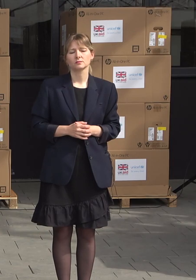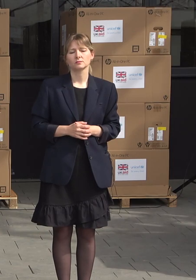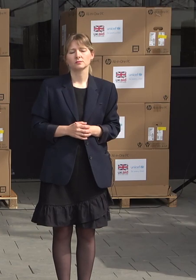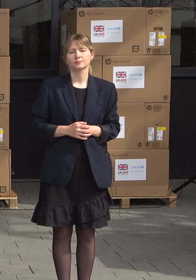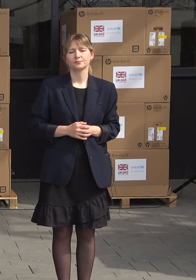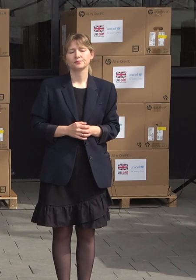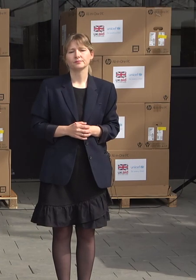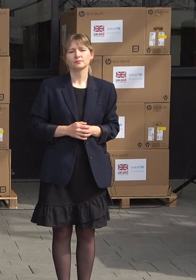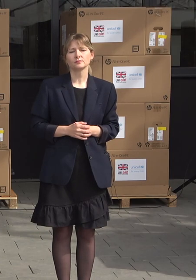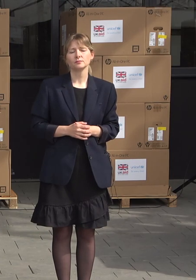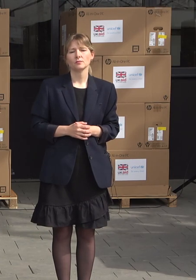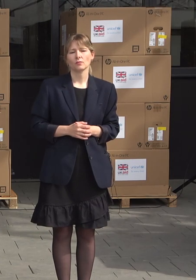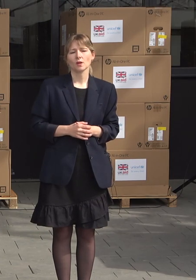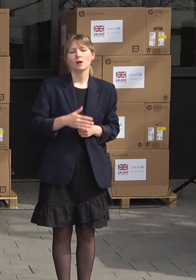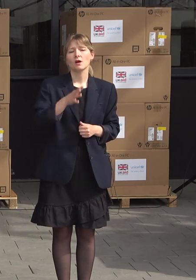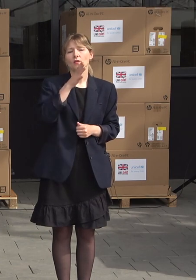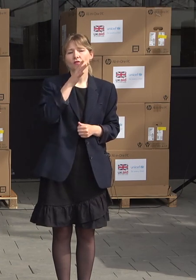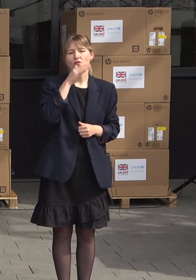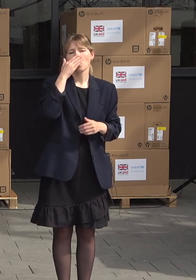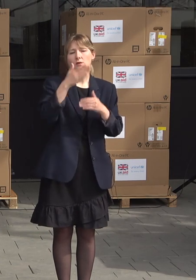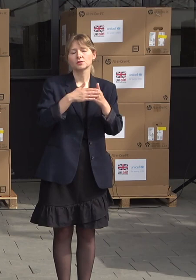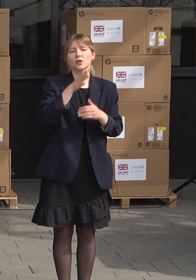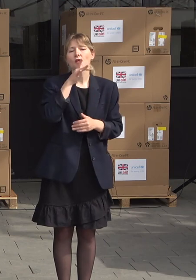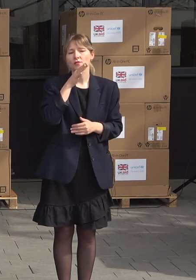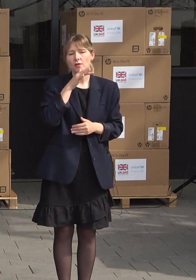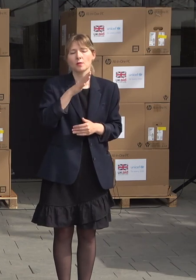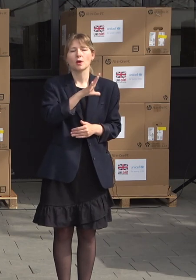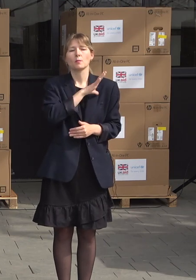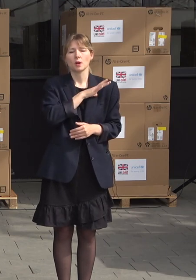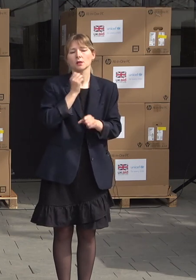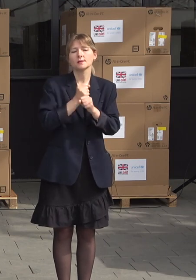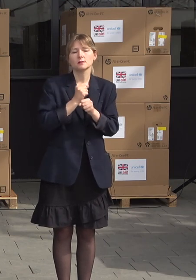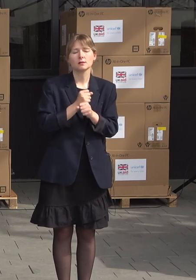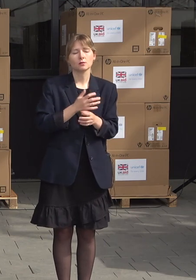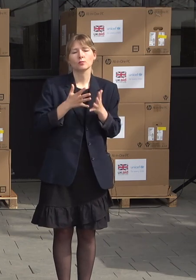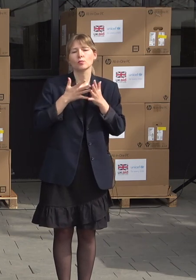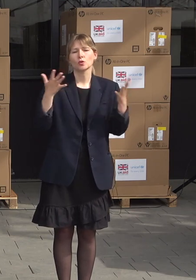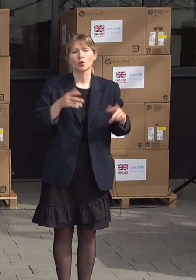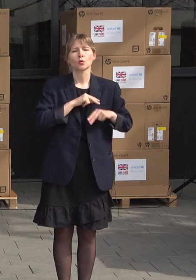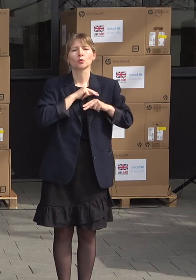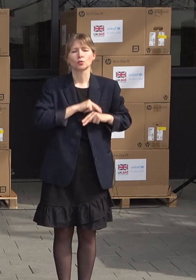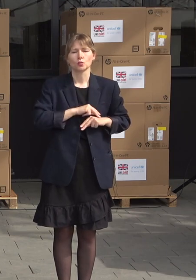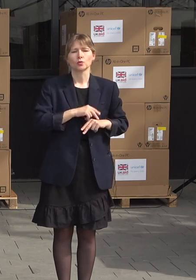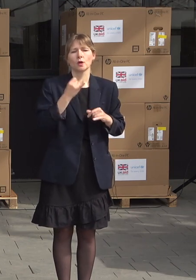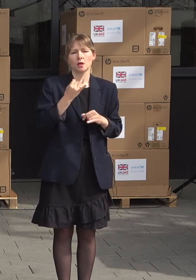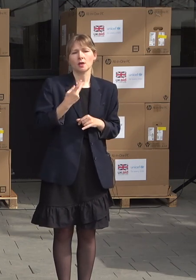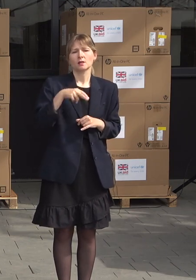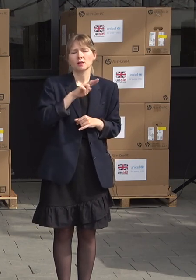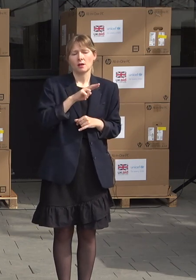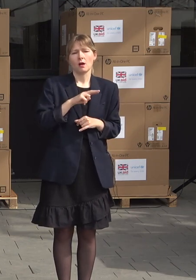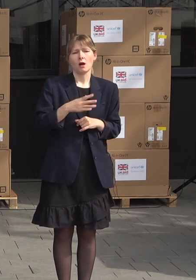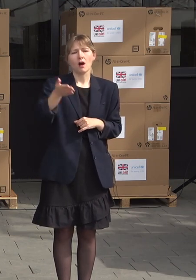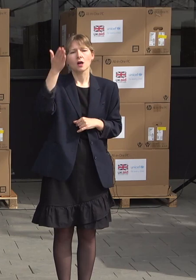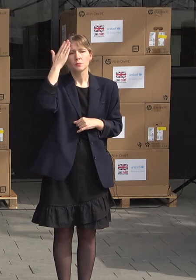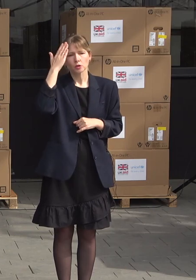successful. In the period, were many efforts from the perspective of technical and perspective of